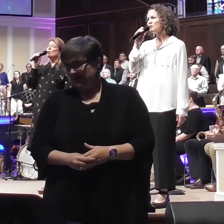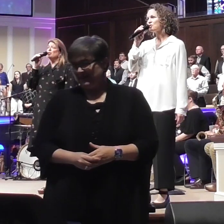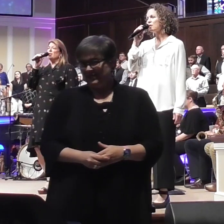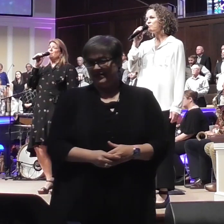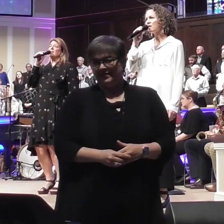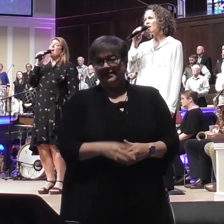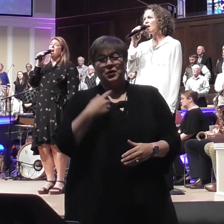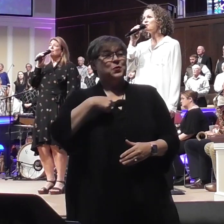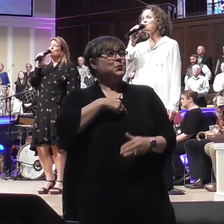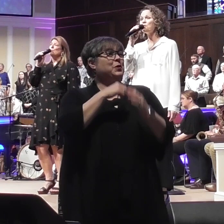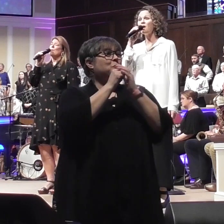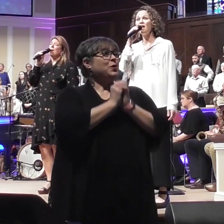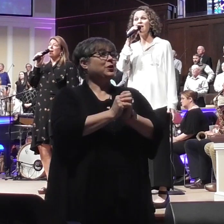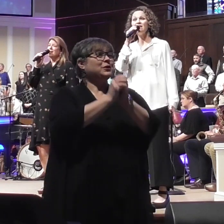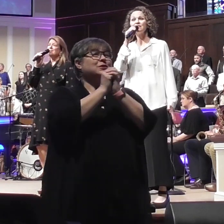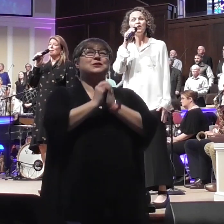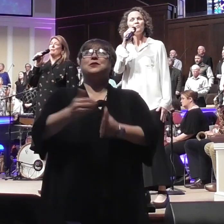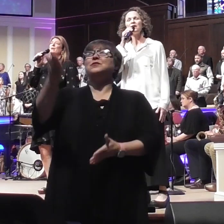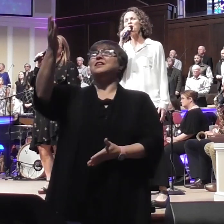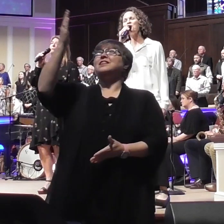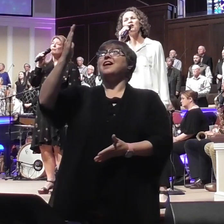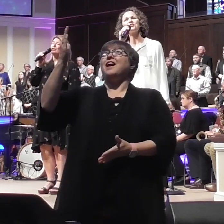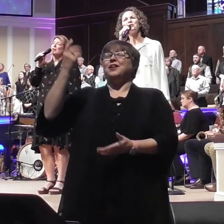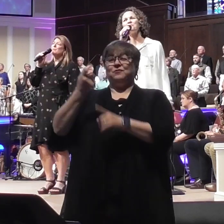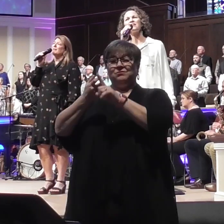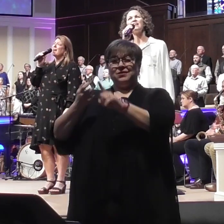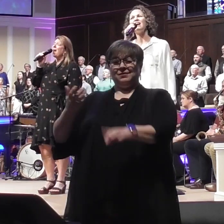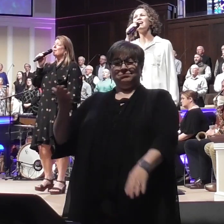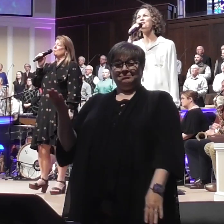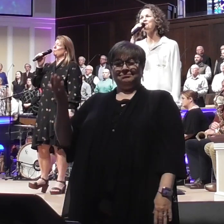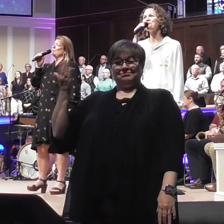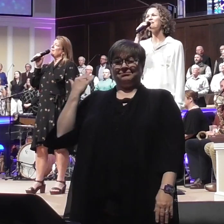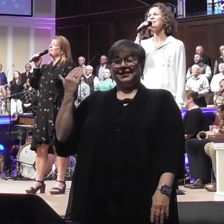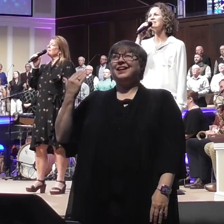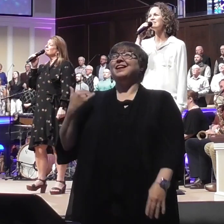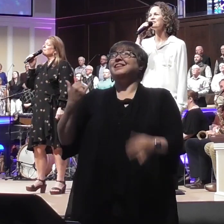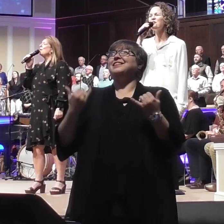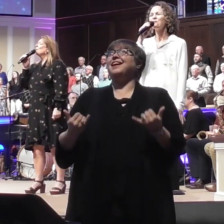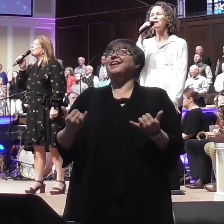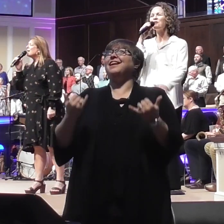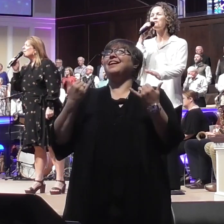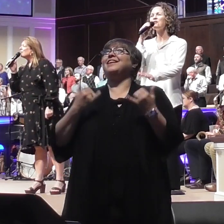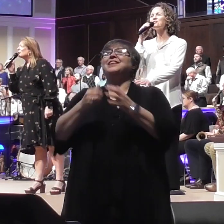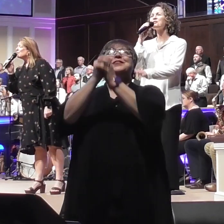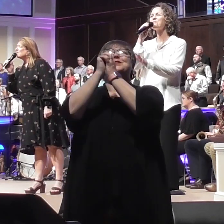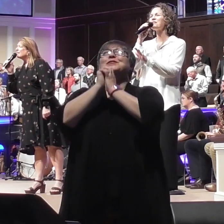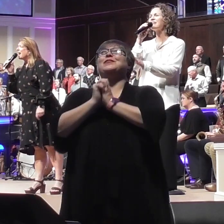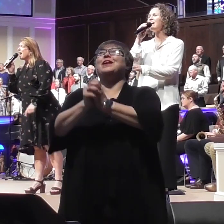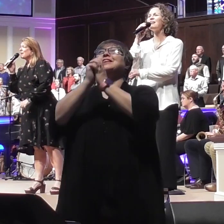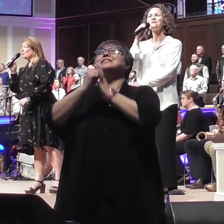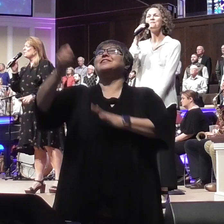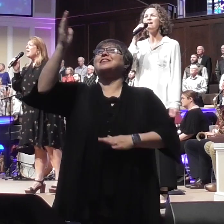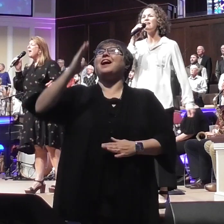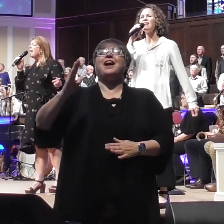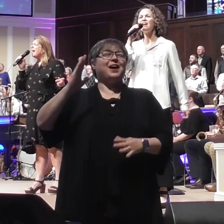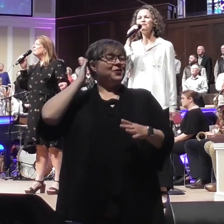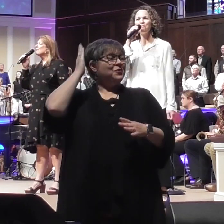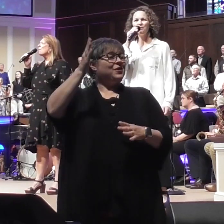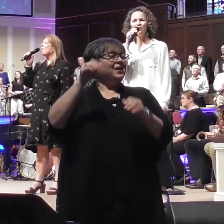We worship the God who was, we worship the God who is, we worship the God